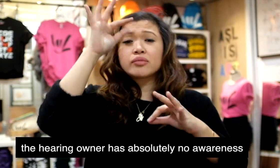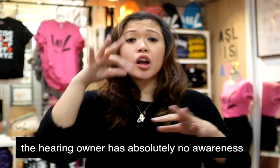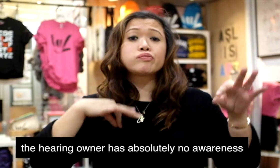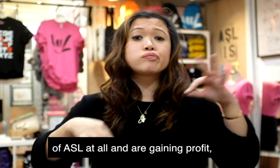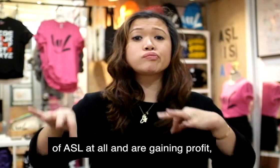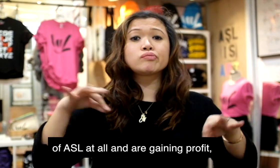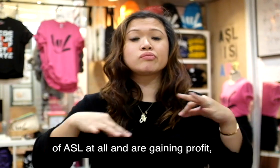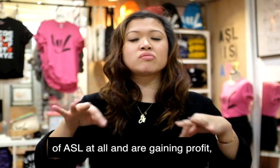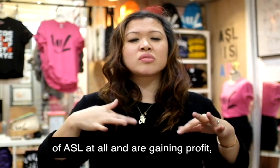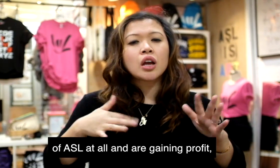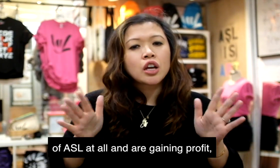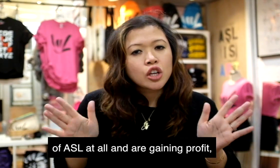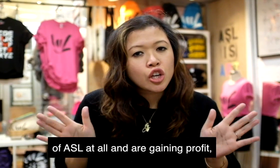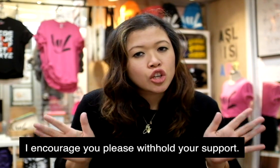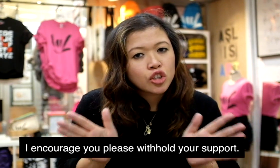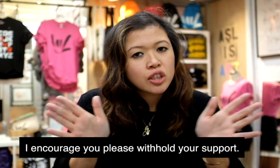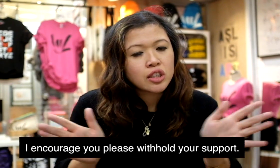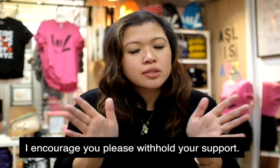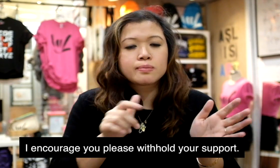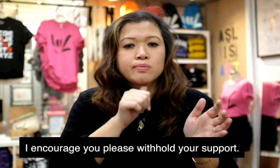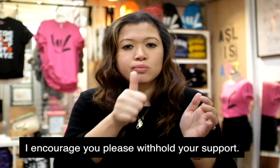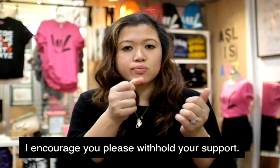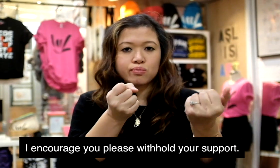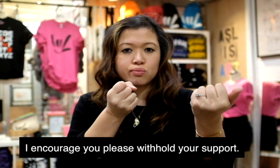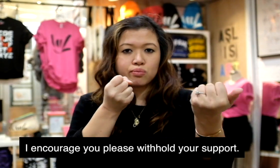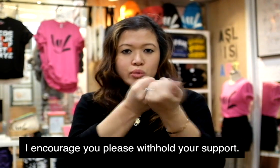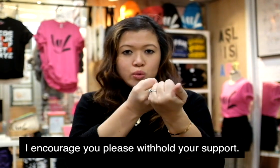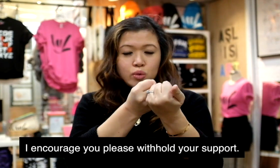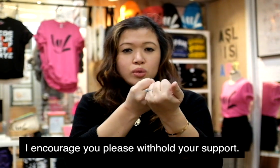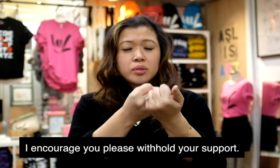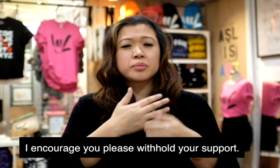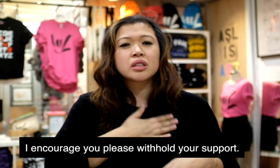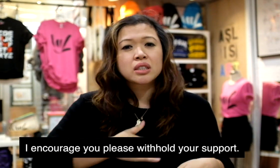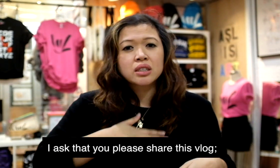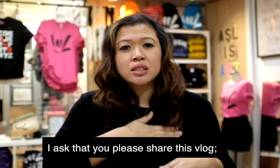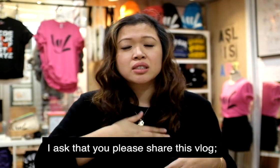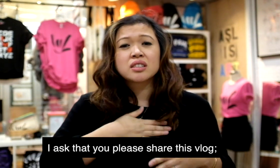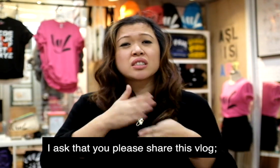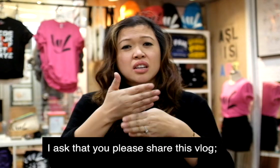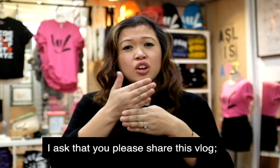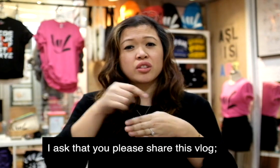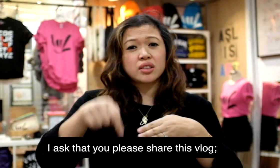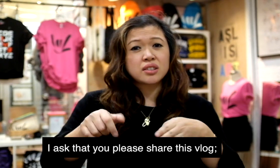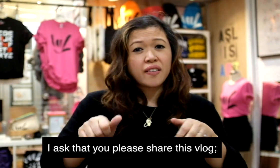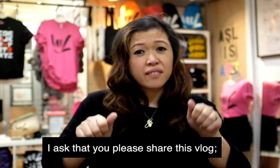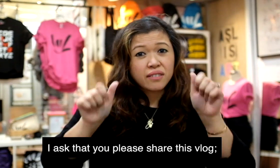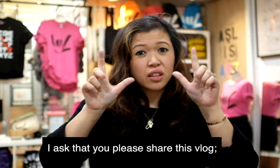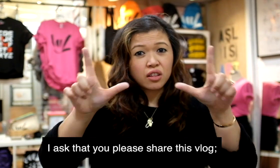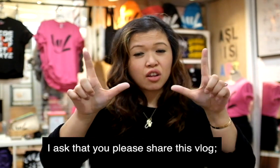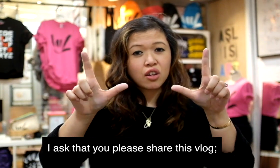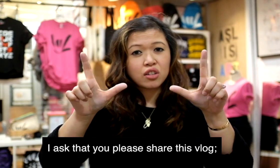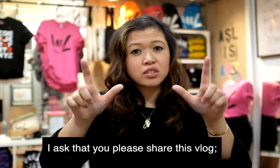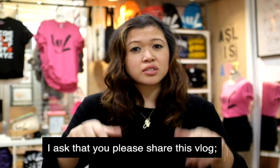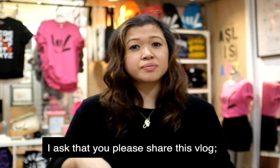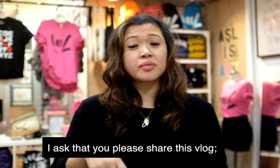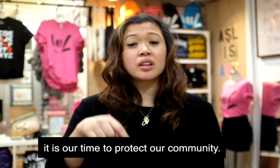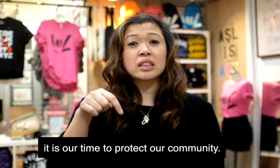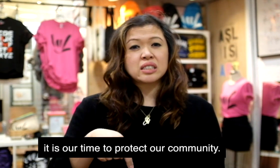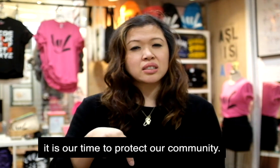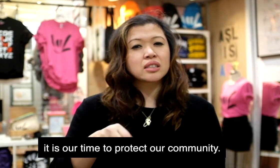person has no awareness of ASL of this, and they're just there for the profit, I encourage you not to support these businesses, please. I ask that you share this video vlog.